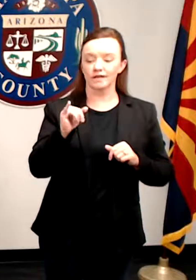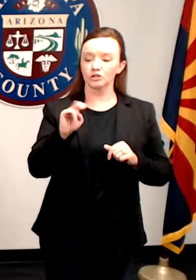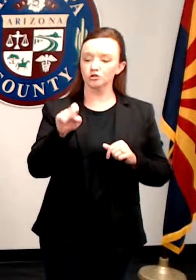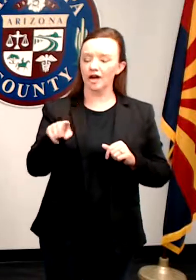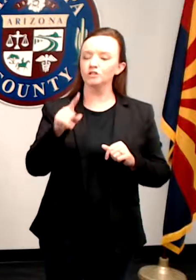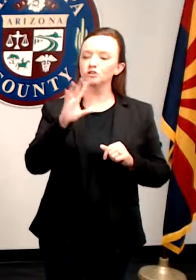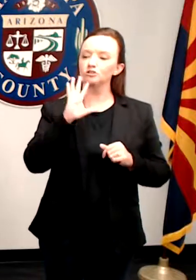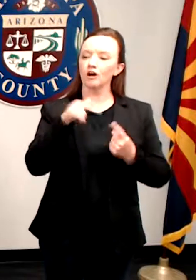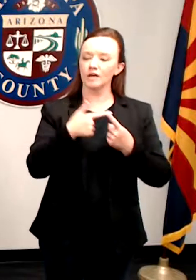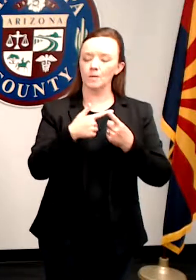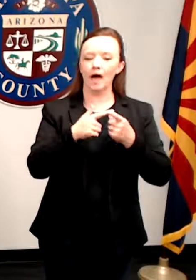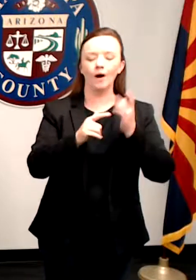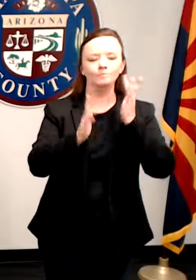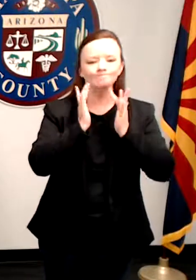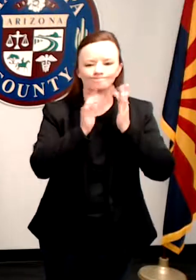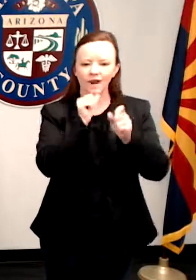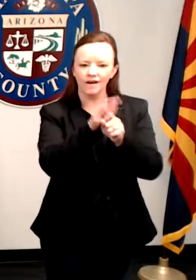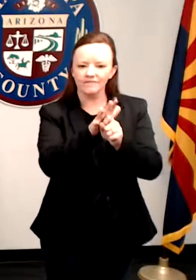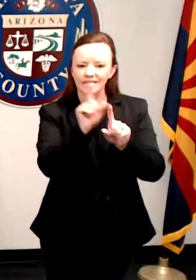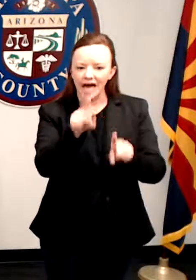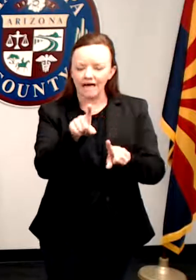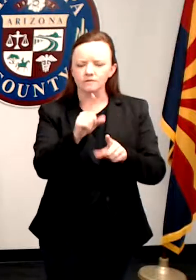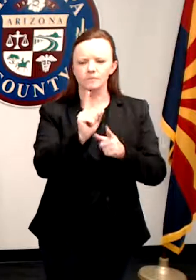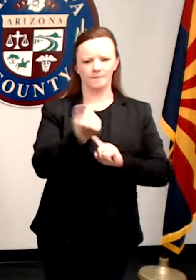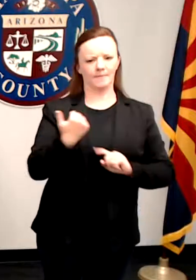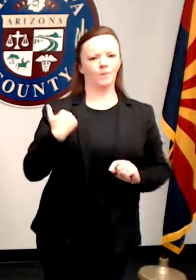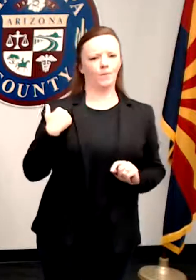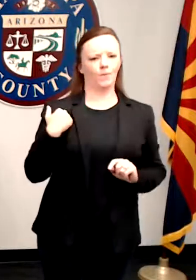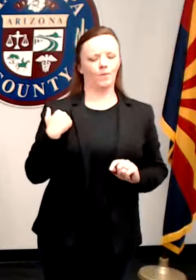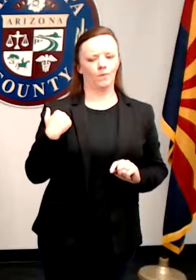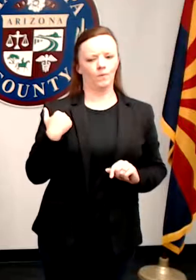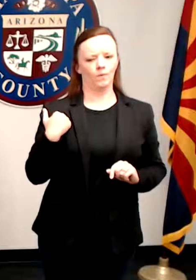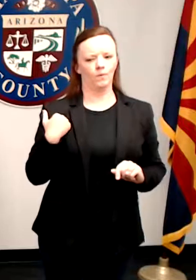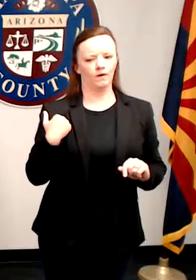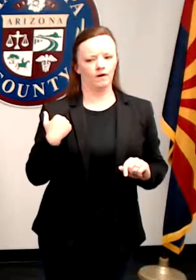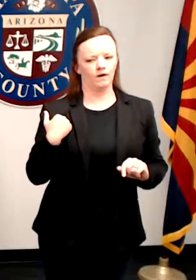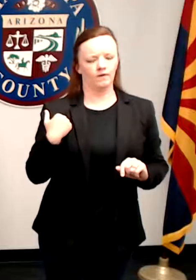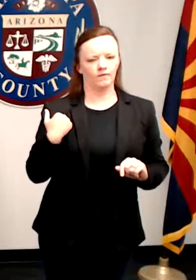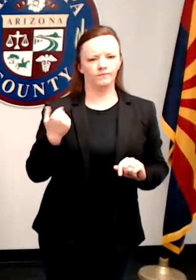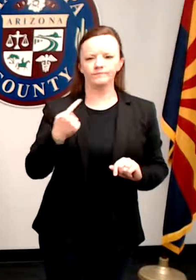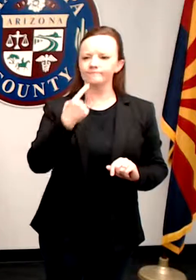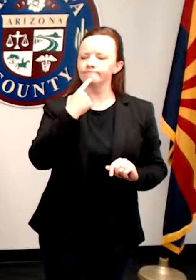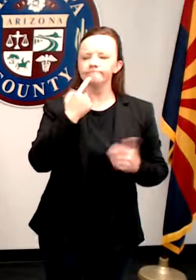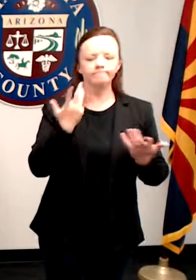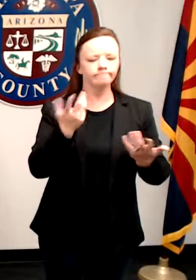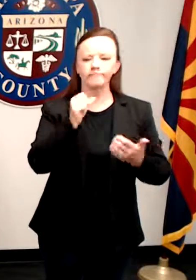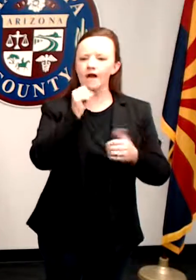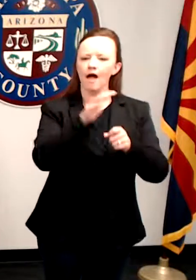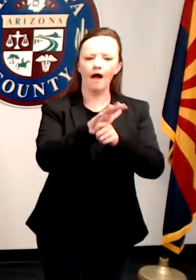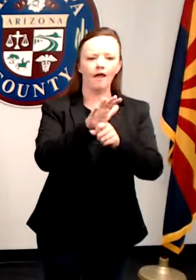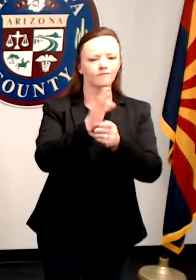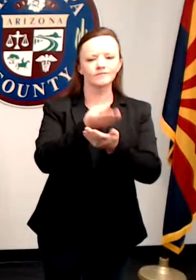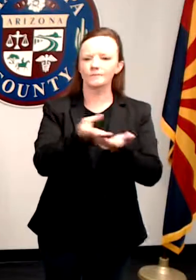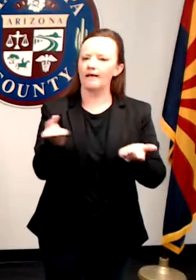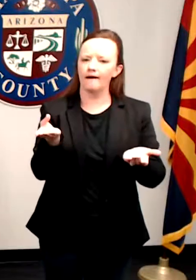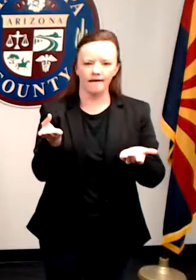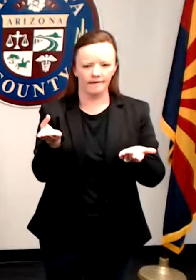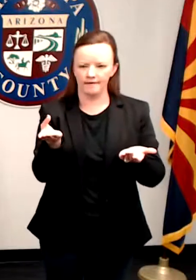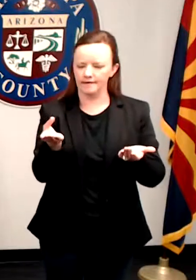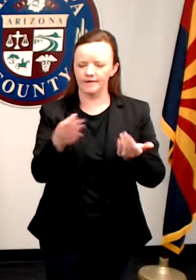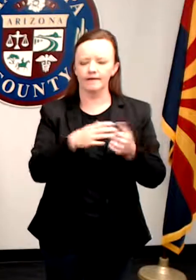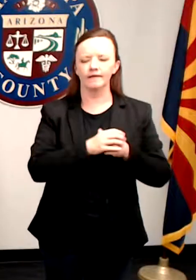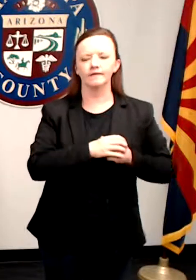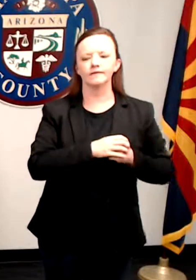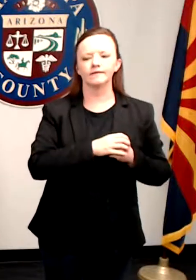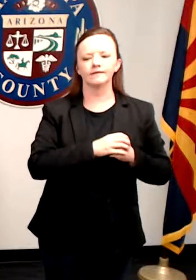about the shortage of tests here, but she just a minute ago talked about not having enough supply, and her